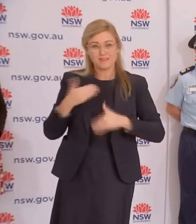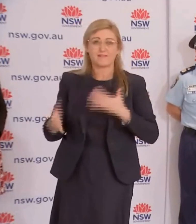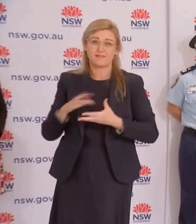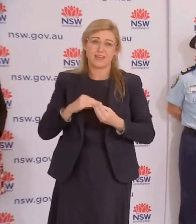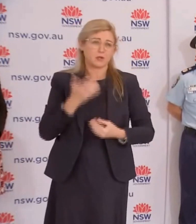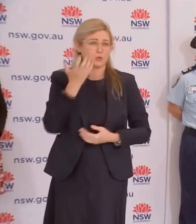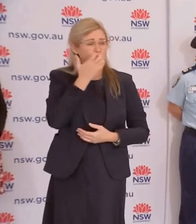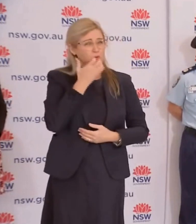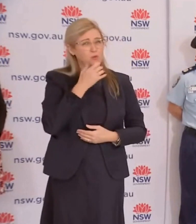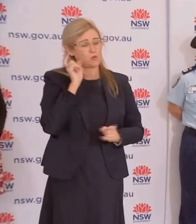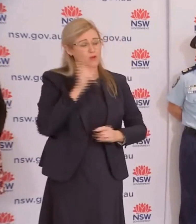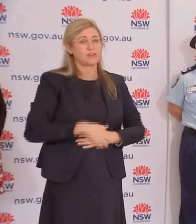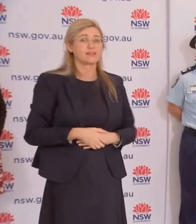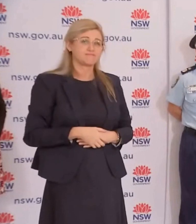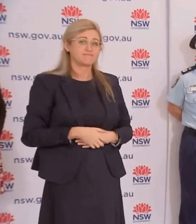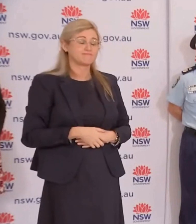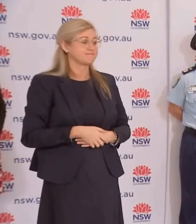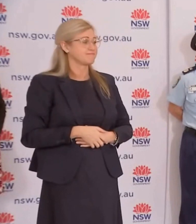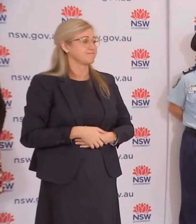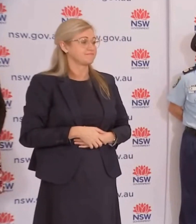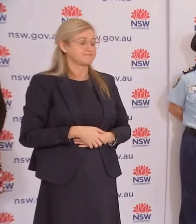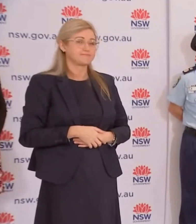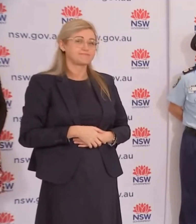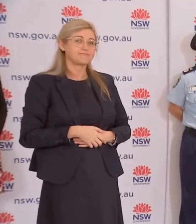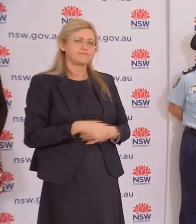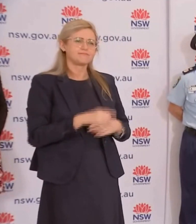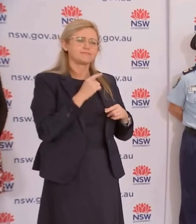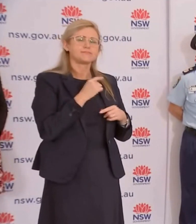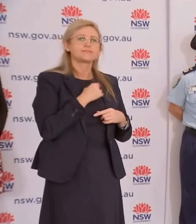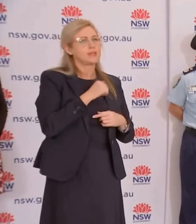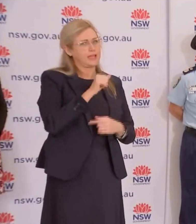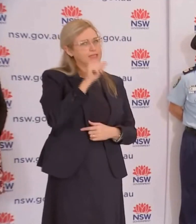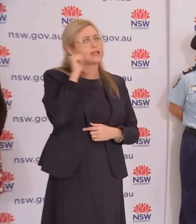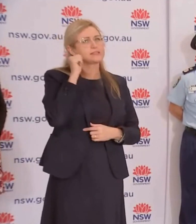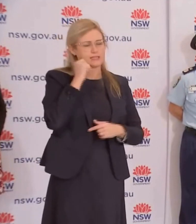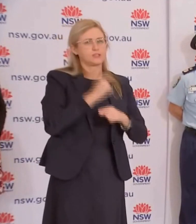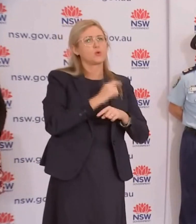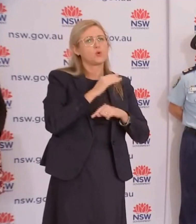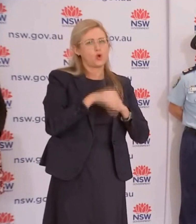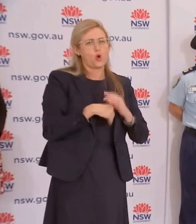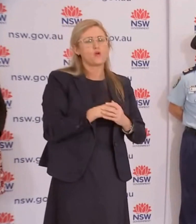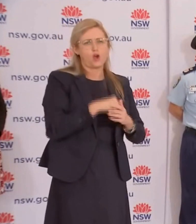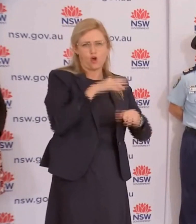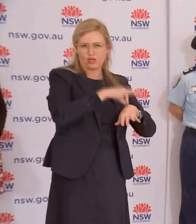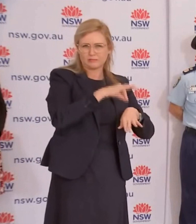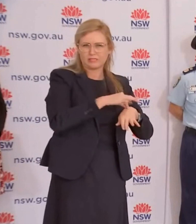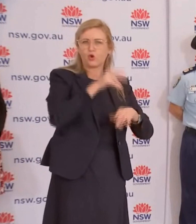Premier. Good morning. Look, we did talk about this yesterday.